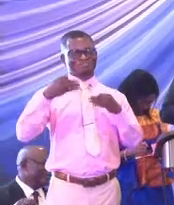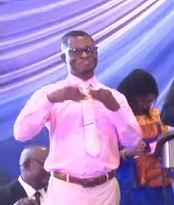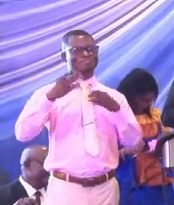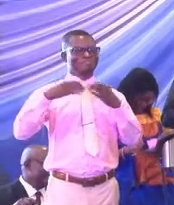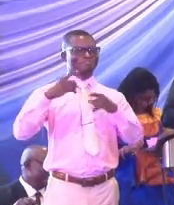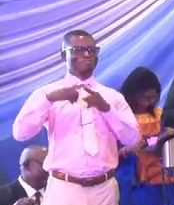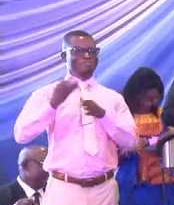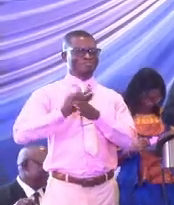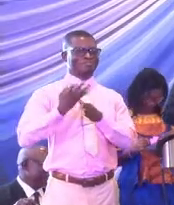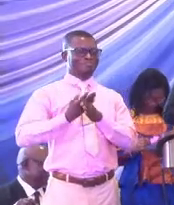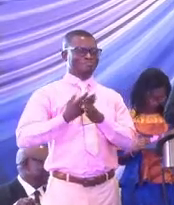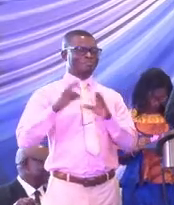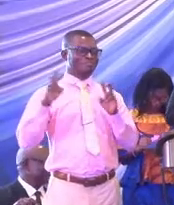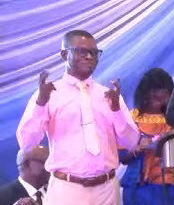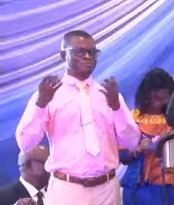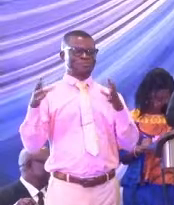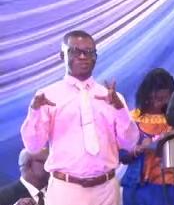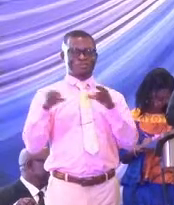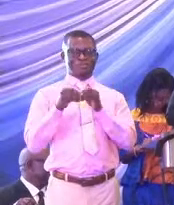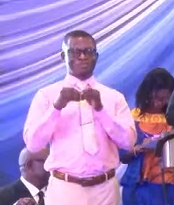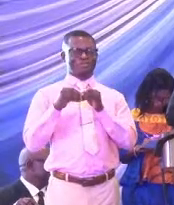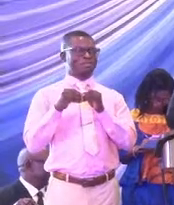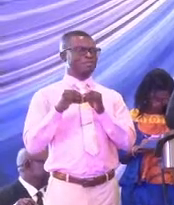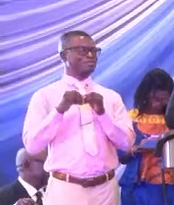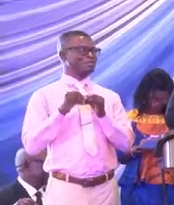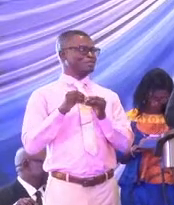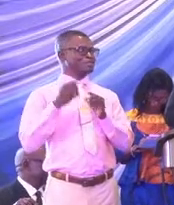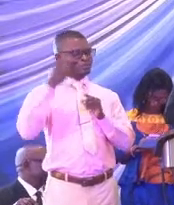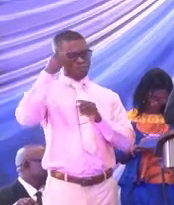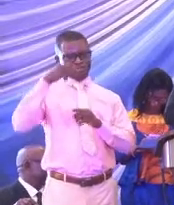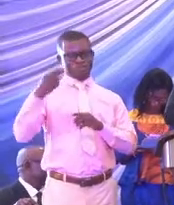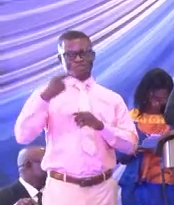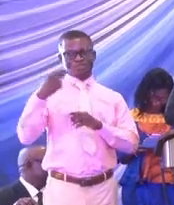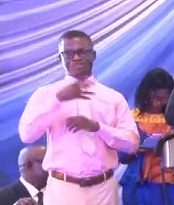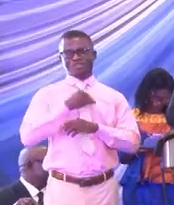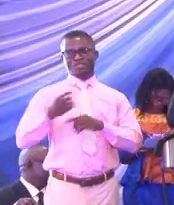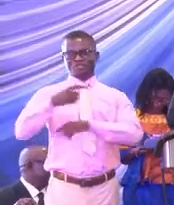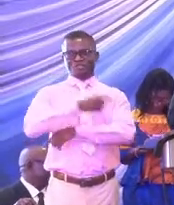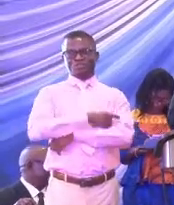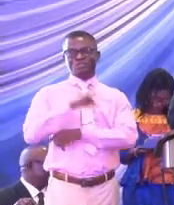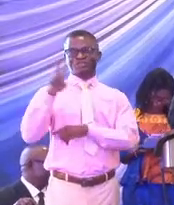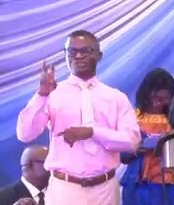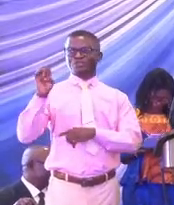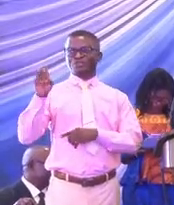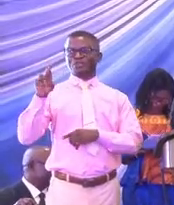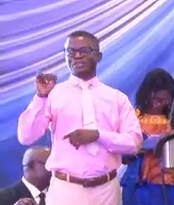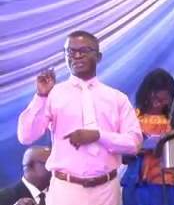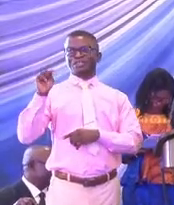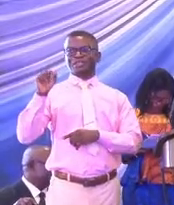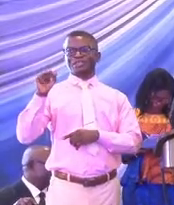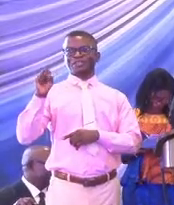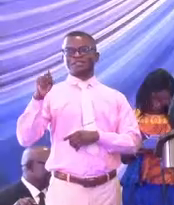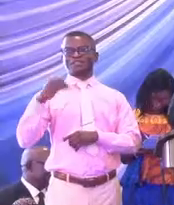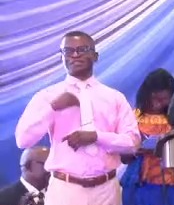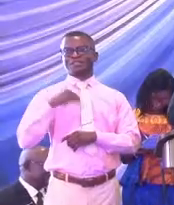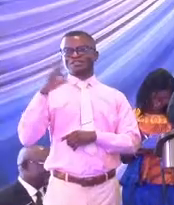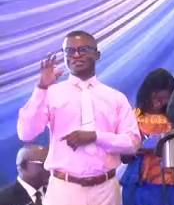The total scores is from Thursday and today. Veritas had 78/100.